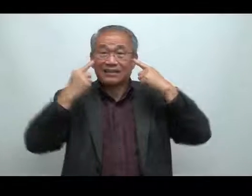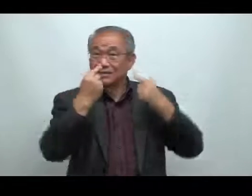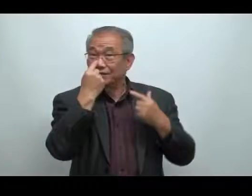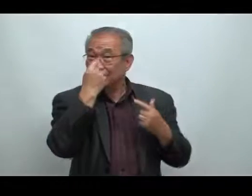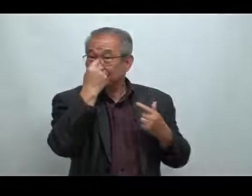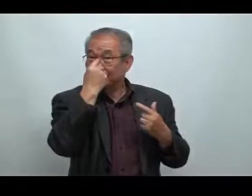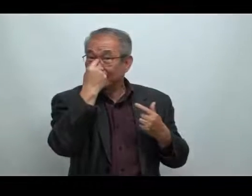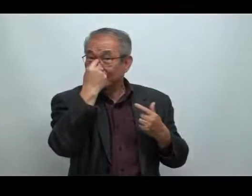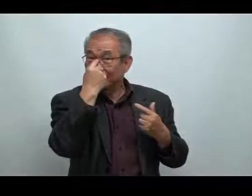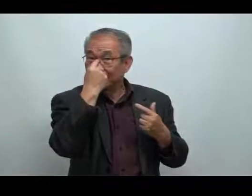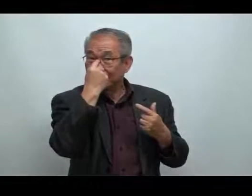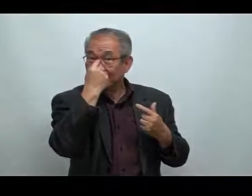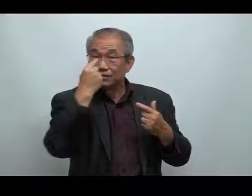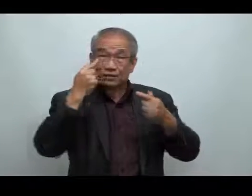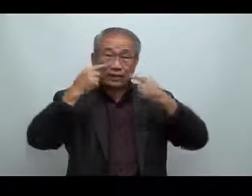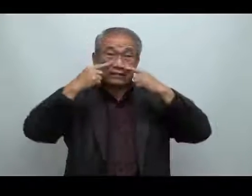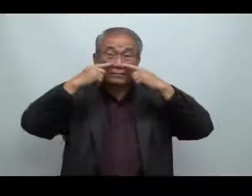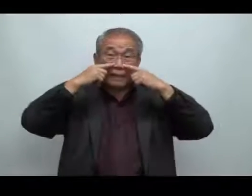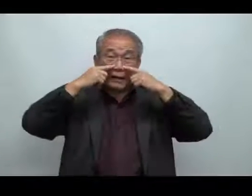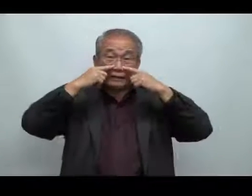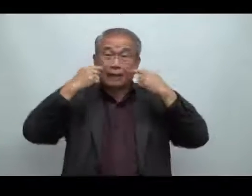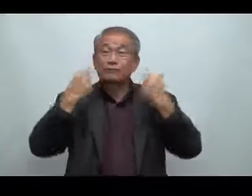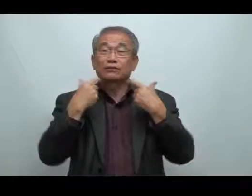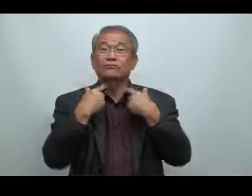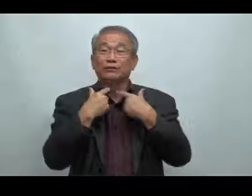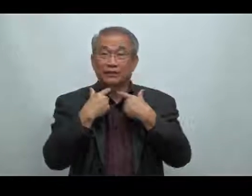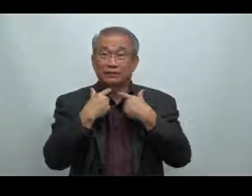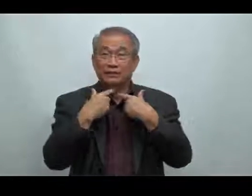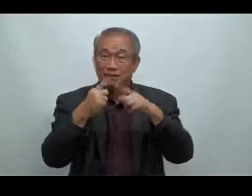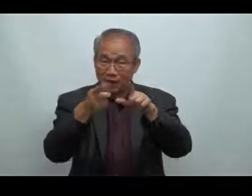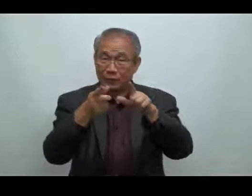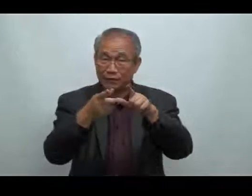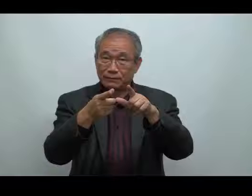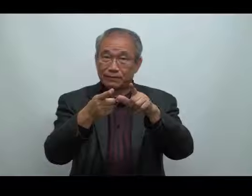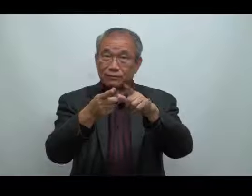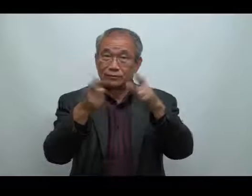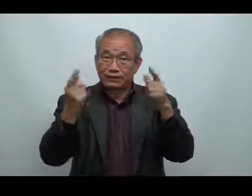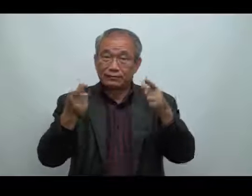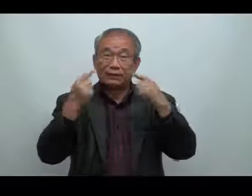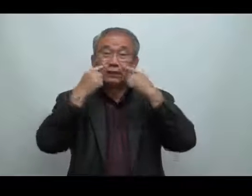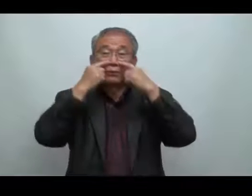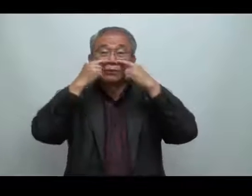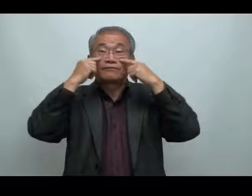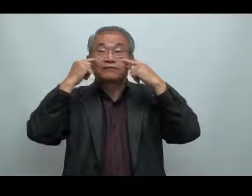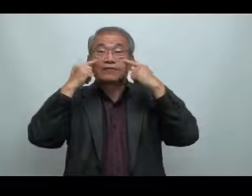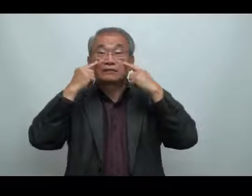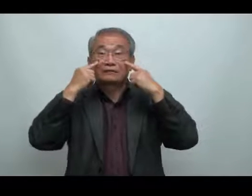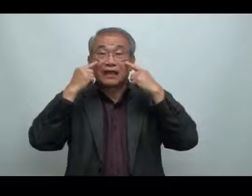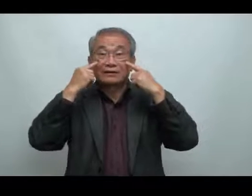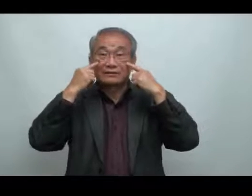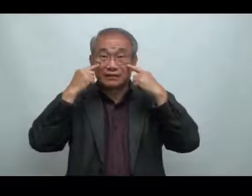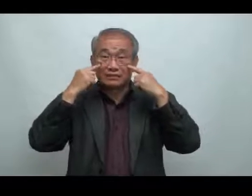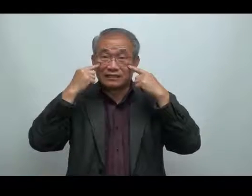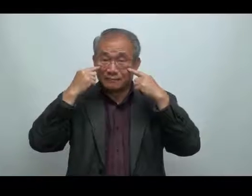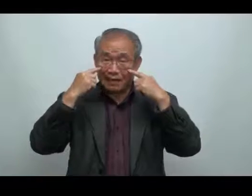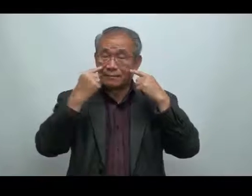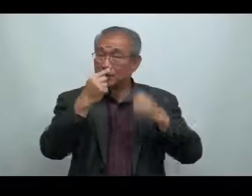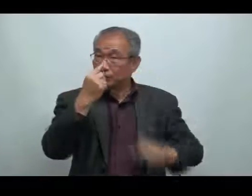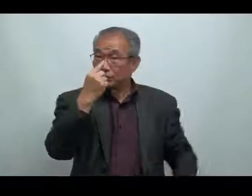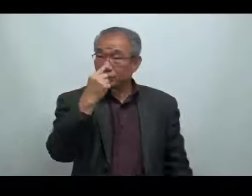You hear it ringing here. So that's sopranos. I'm using falsetto. I will explain to you later on what falsetto actually is in a man. So